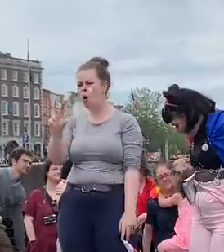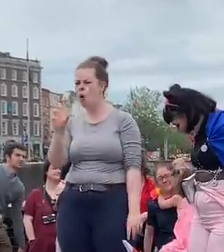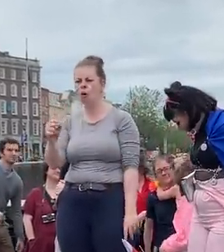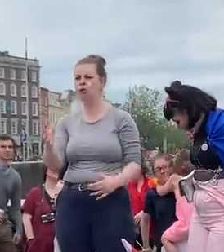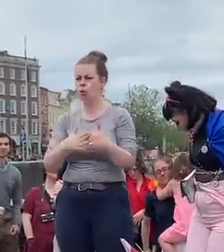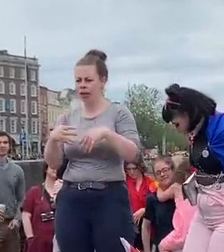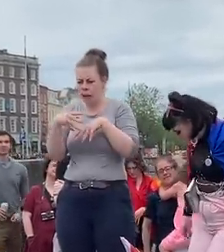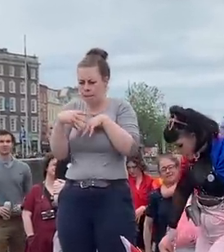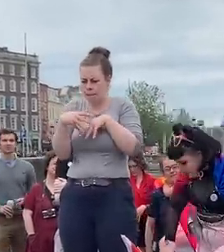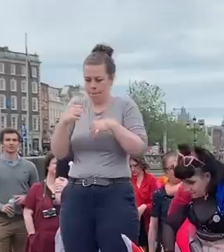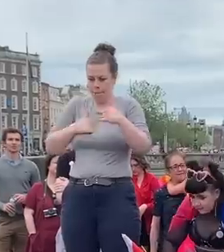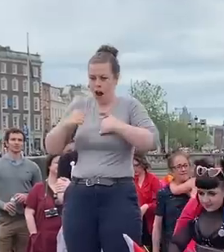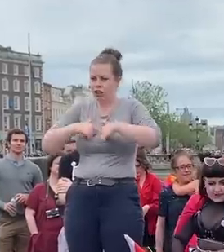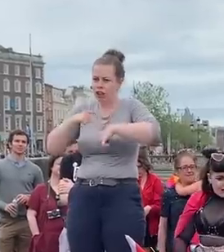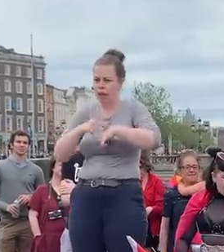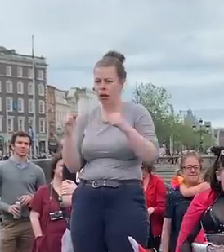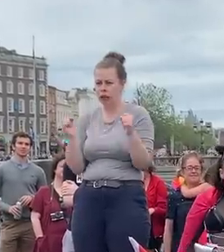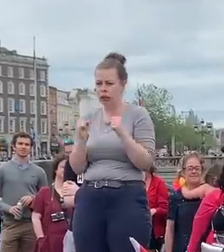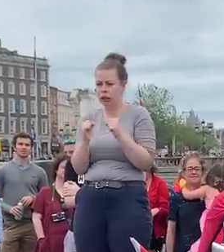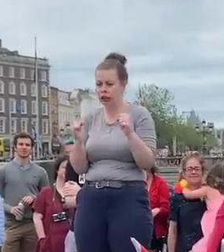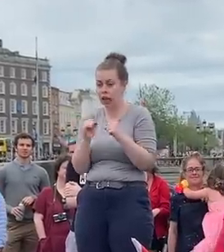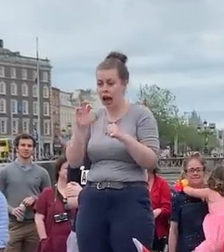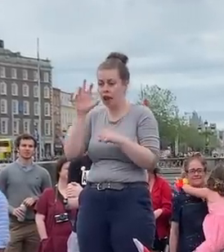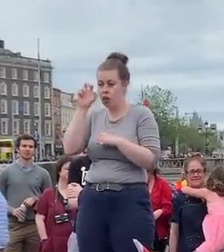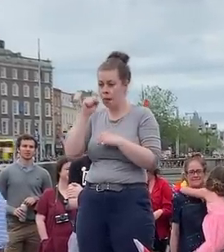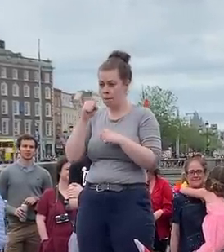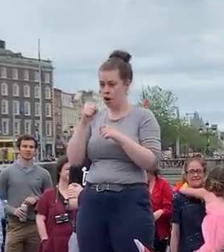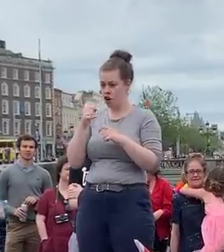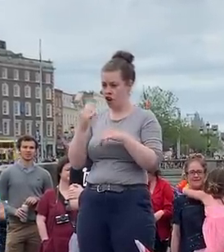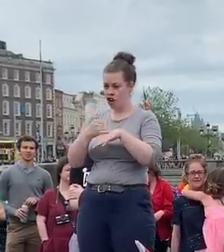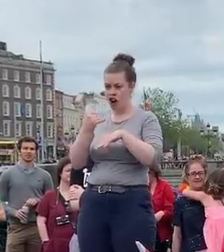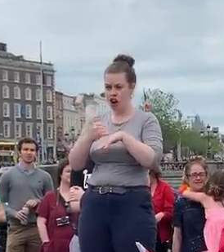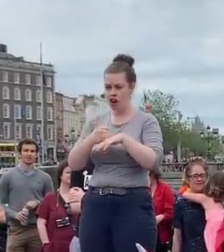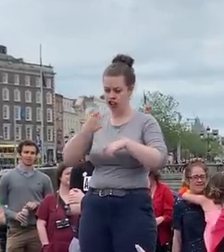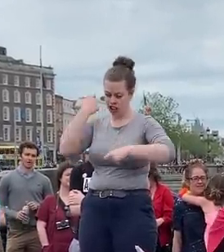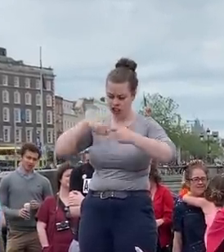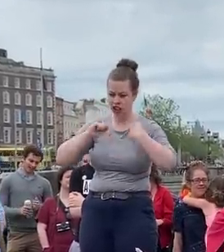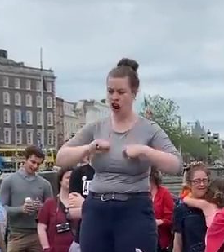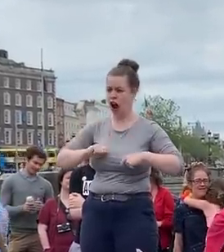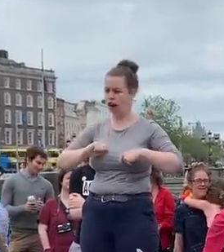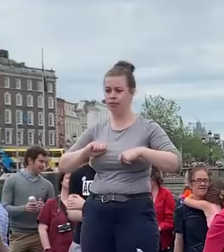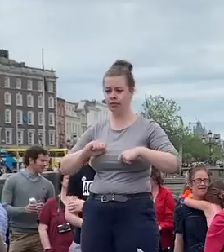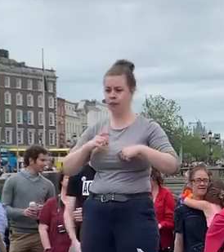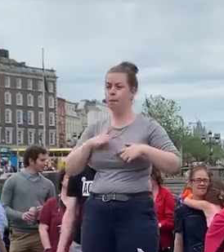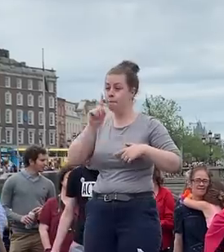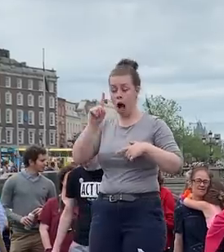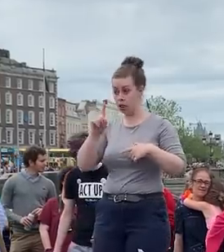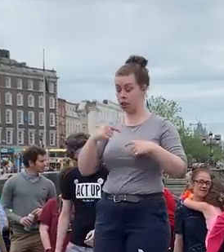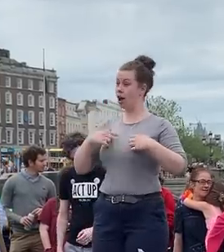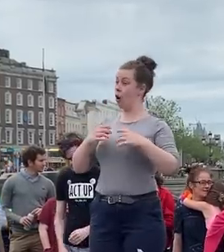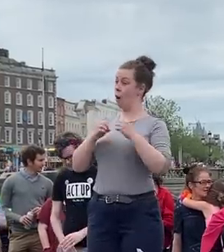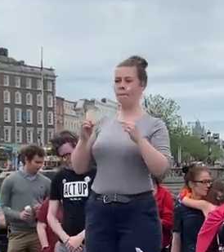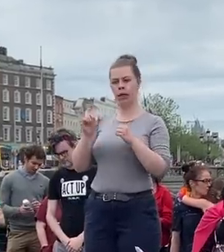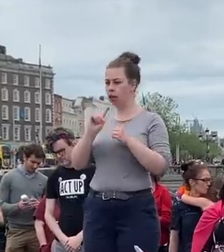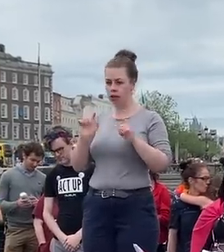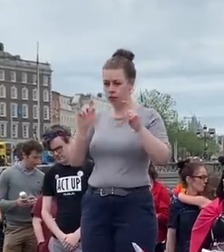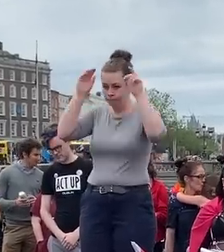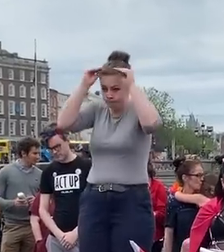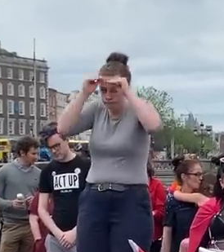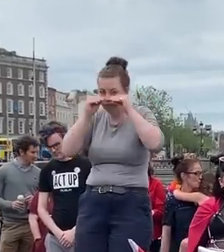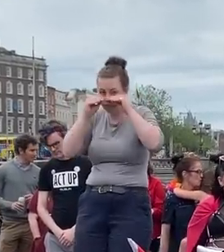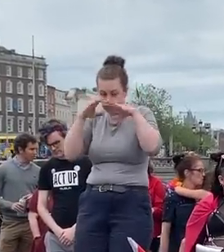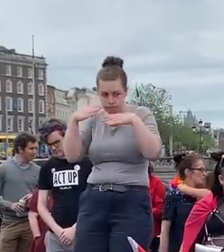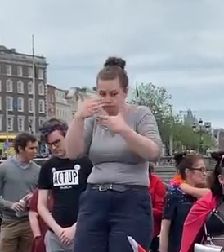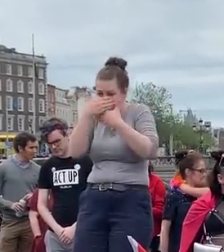It was cold. I remember the upturned collars and the scarves pulled up over the noses and the hats pulled down over